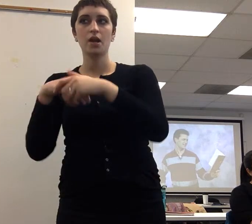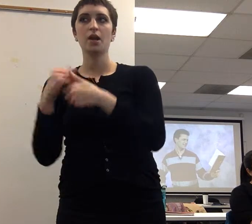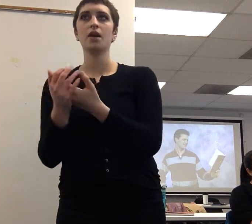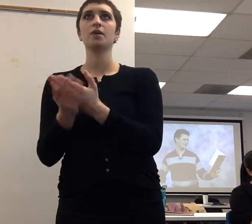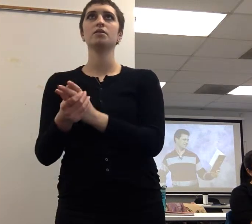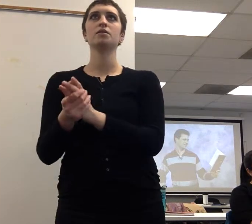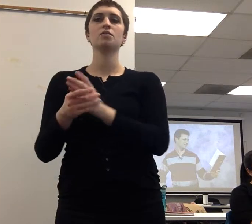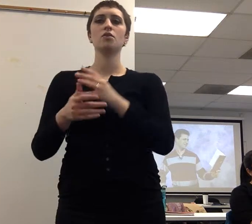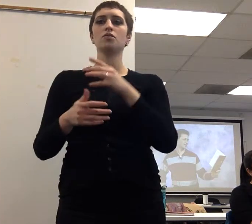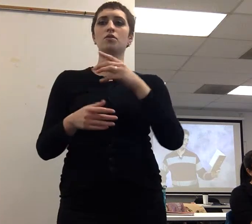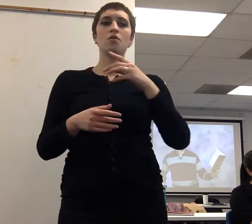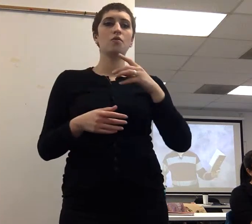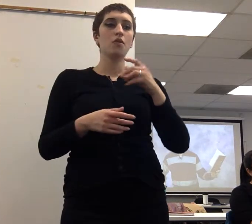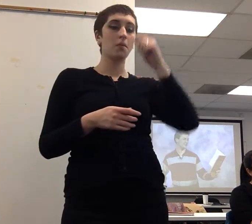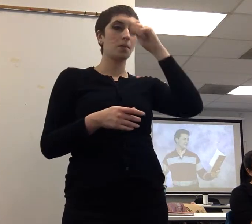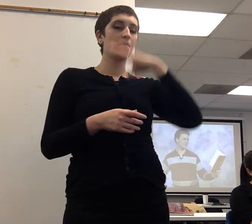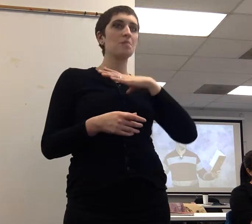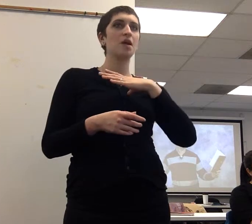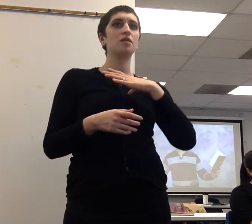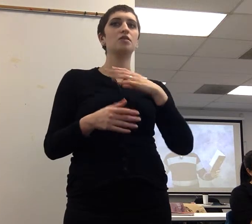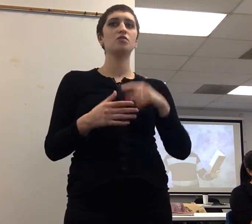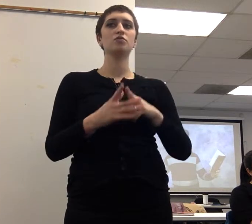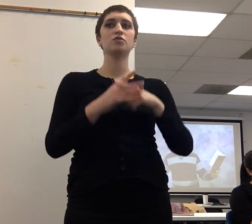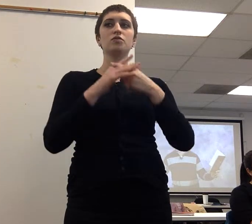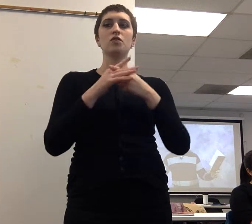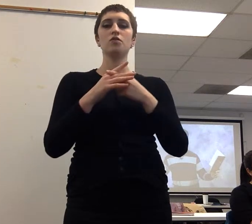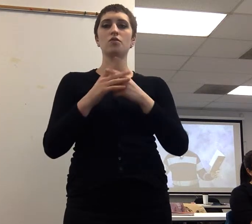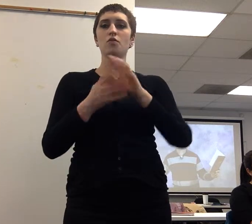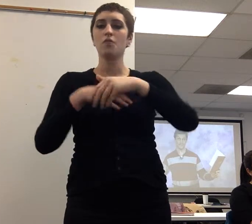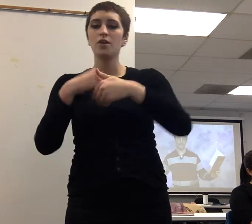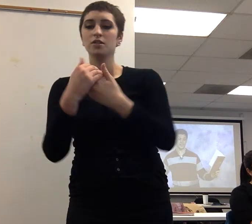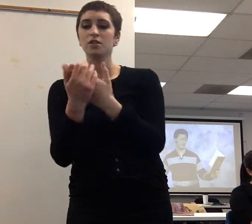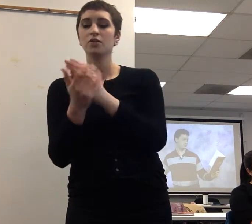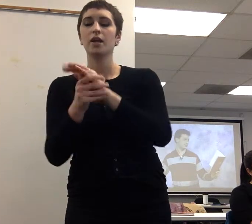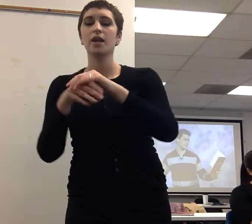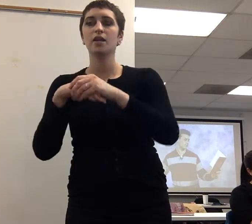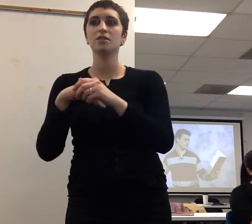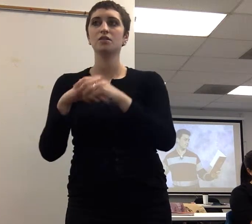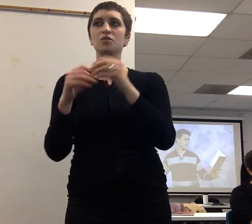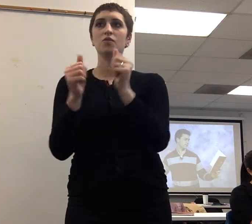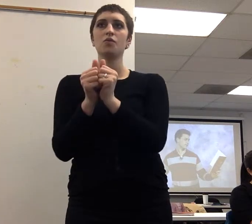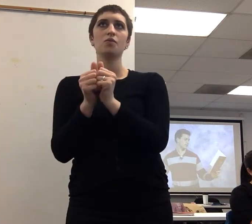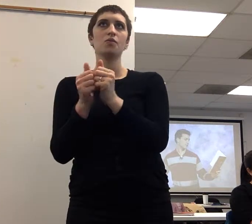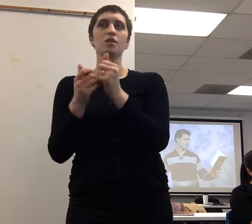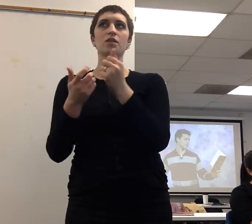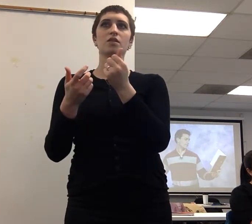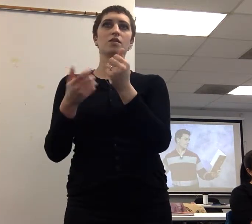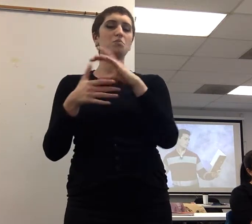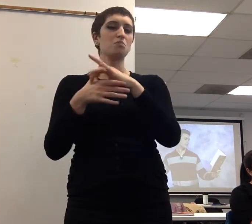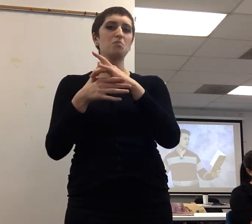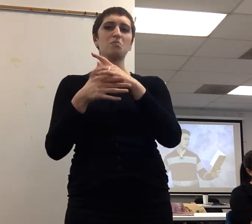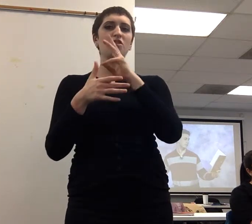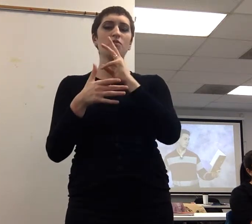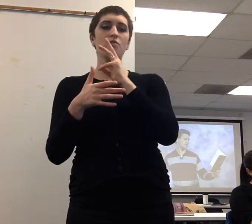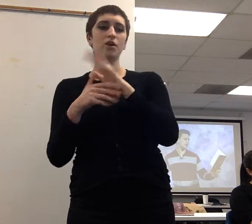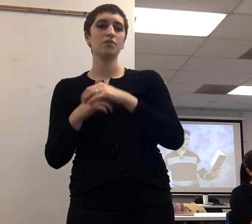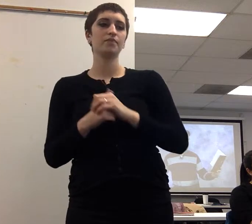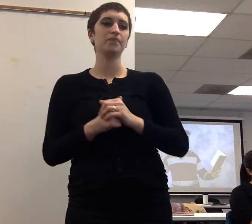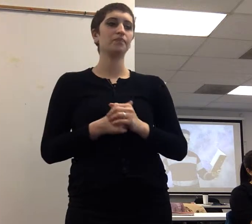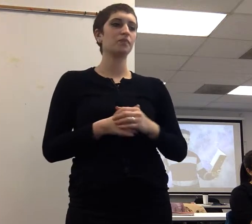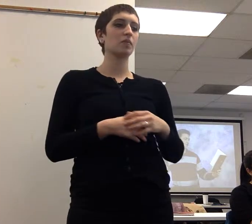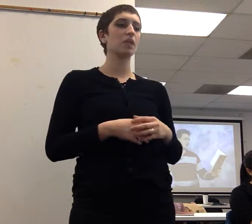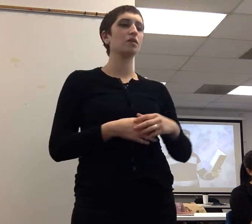the sausage. Under the system of rigid economy, which the packers enforced, there were some